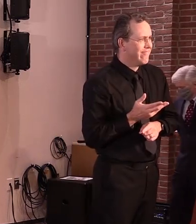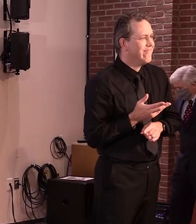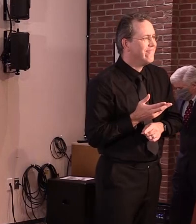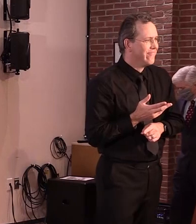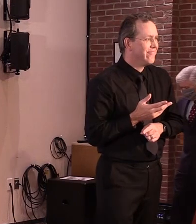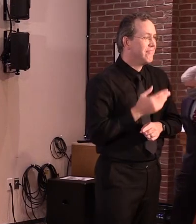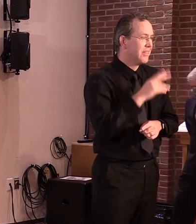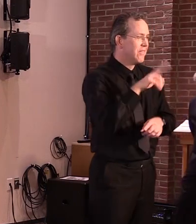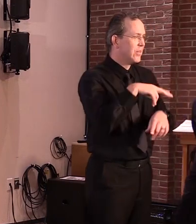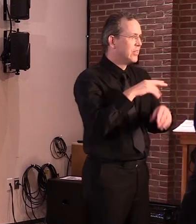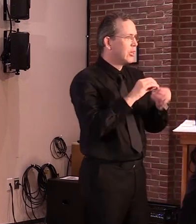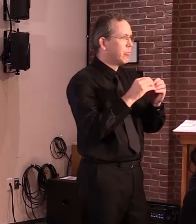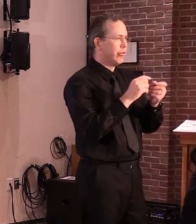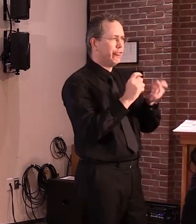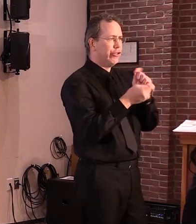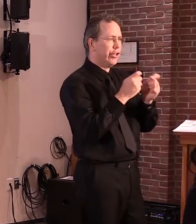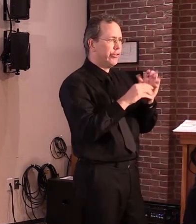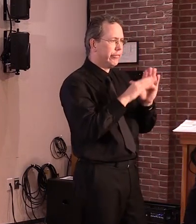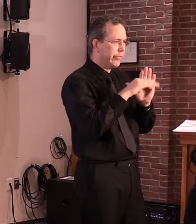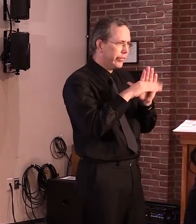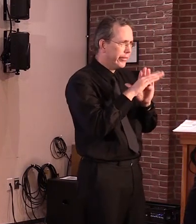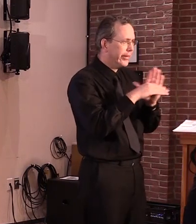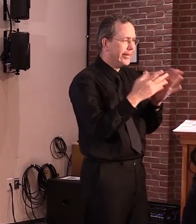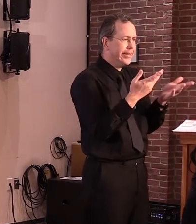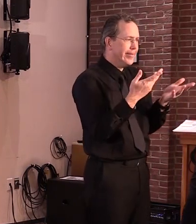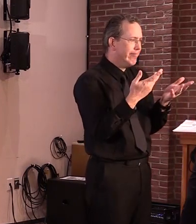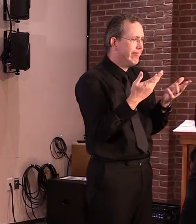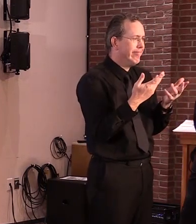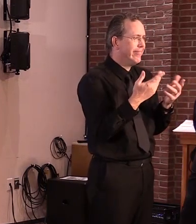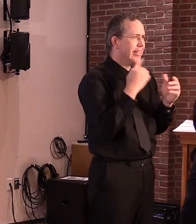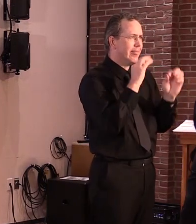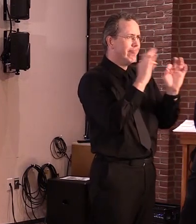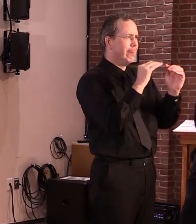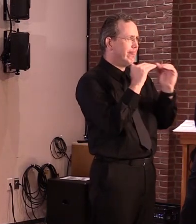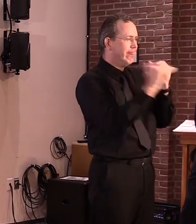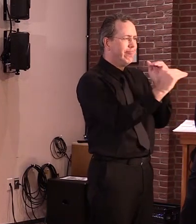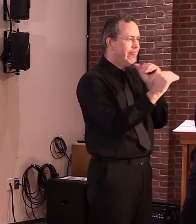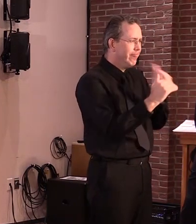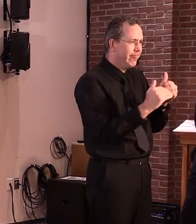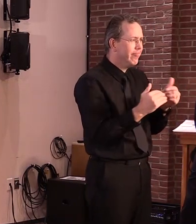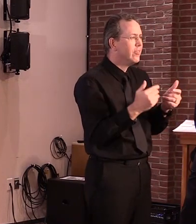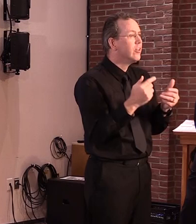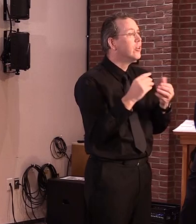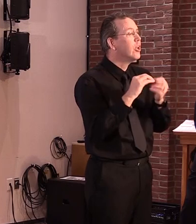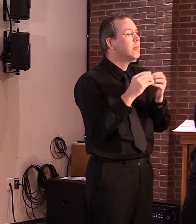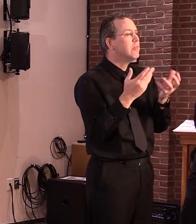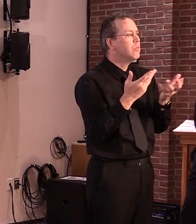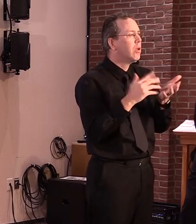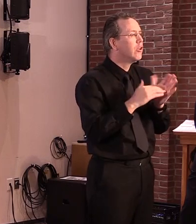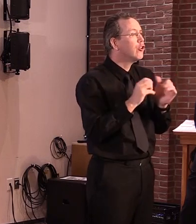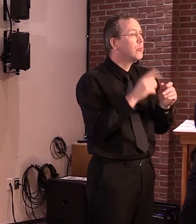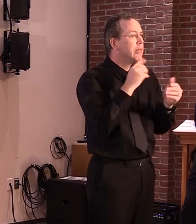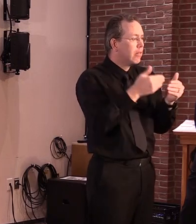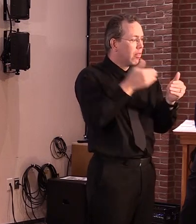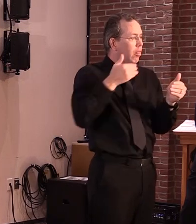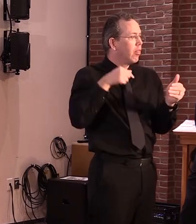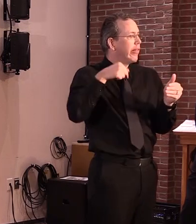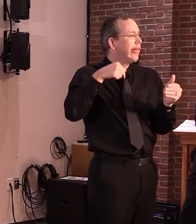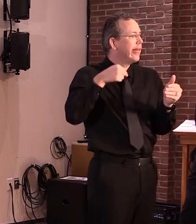stays constant. It also represents data from the week of the 12th of the prior month.